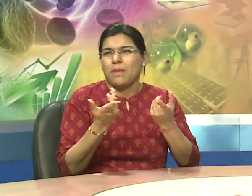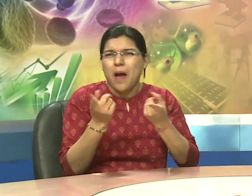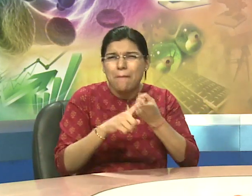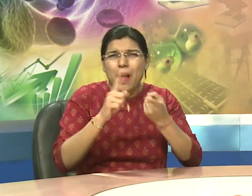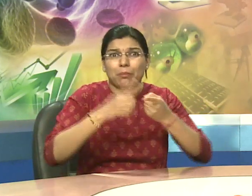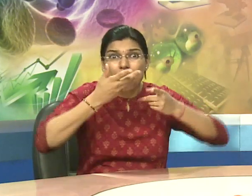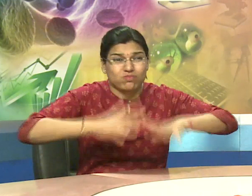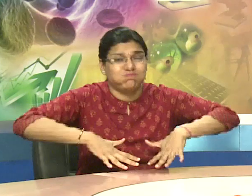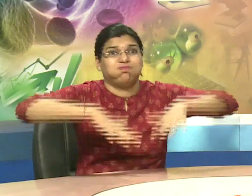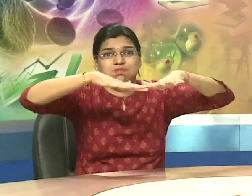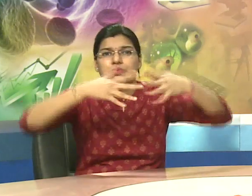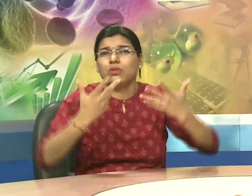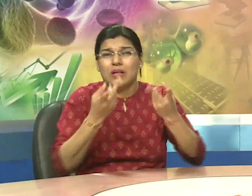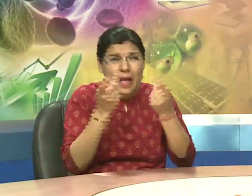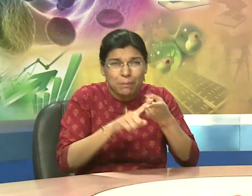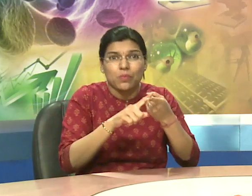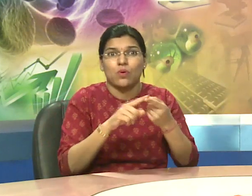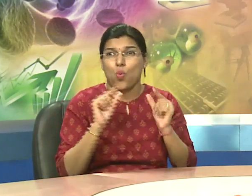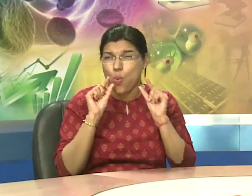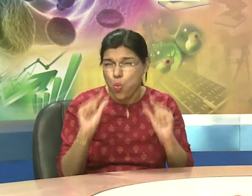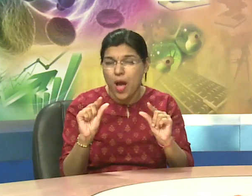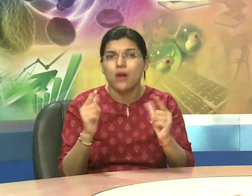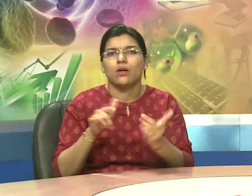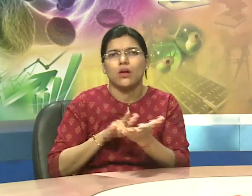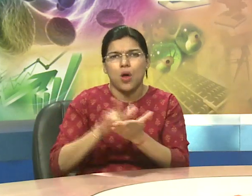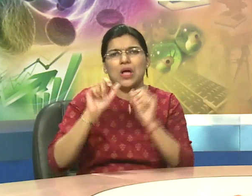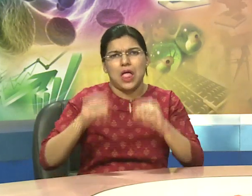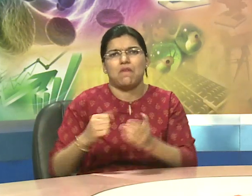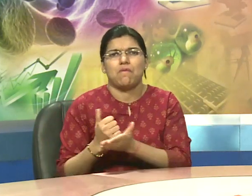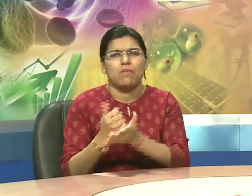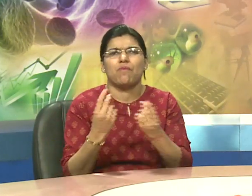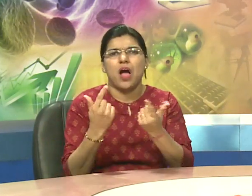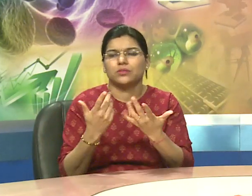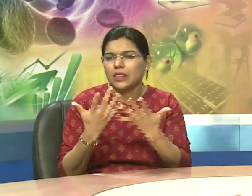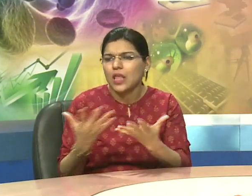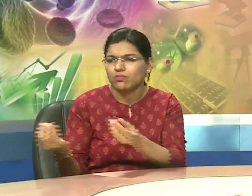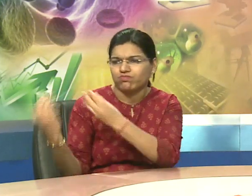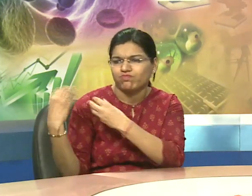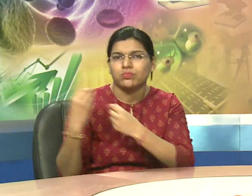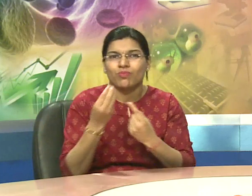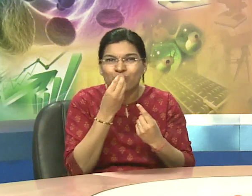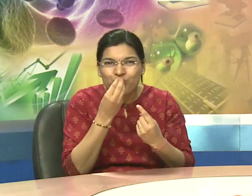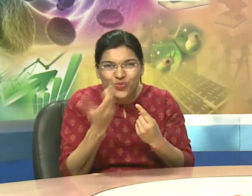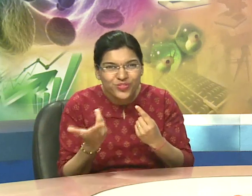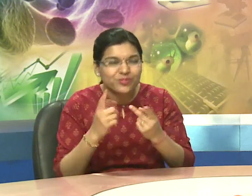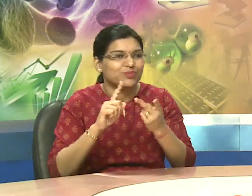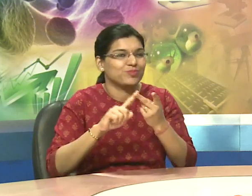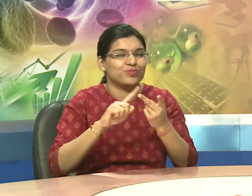We can use it for any time, for different natural calamities, for